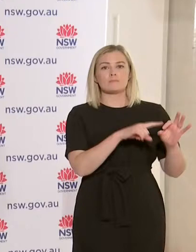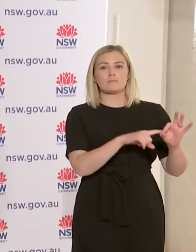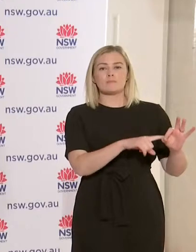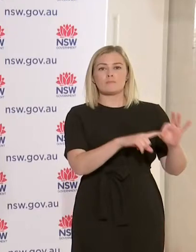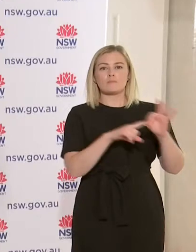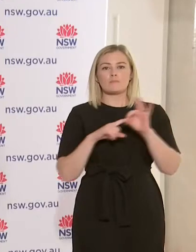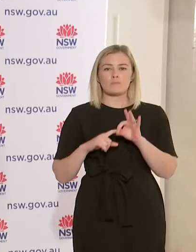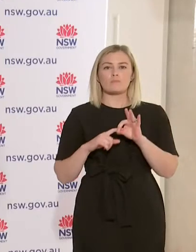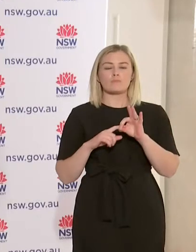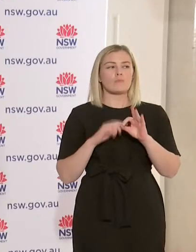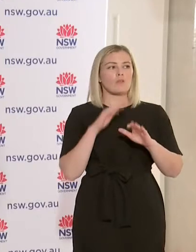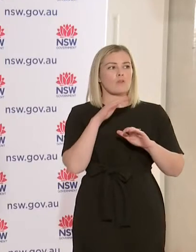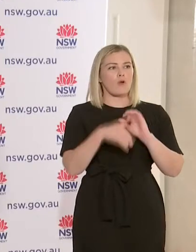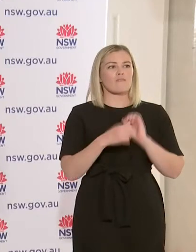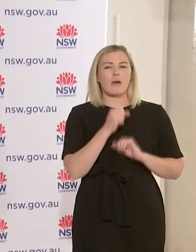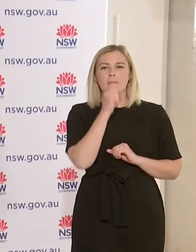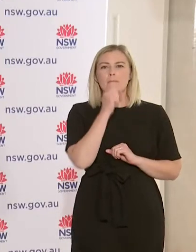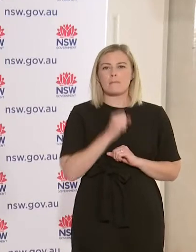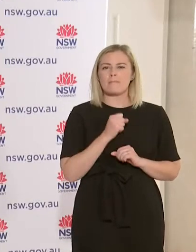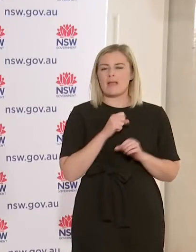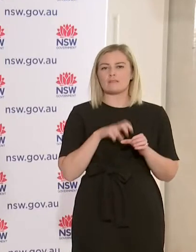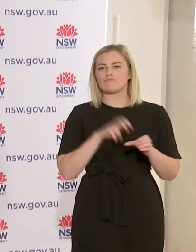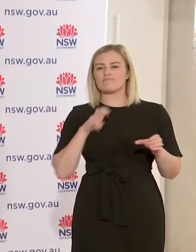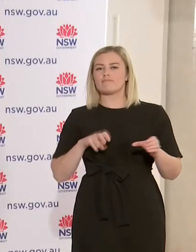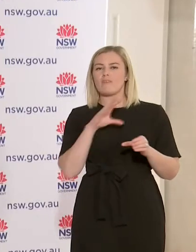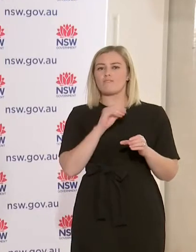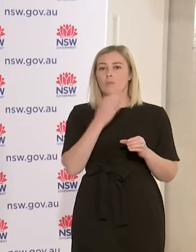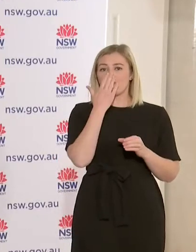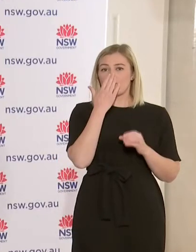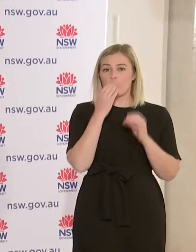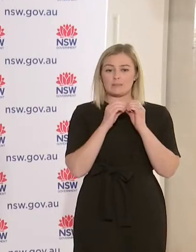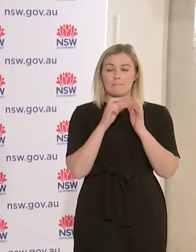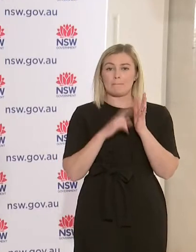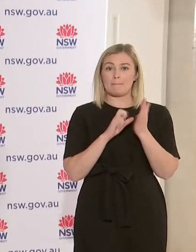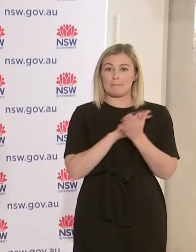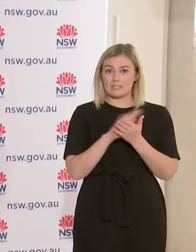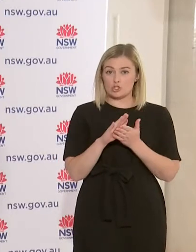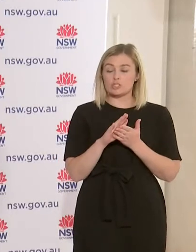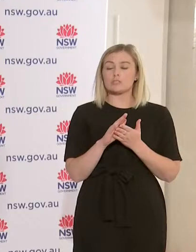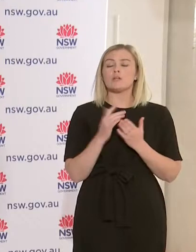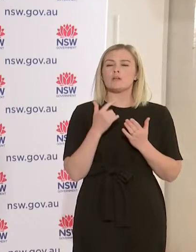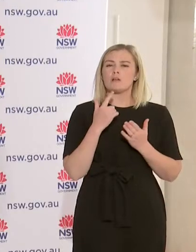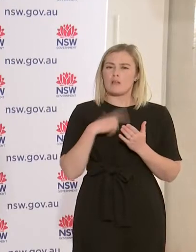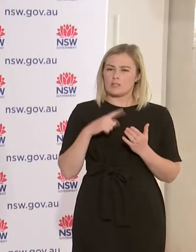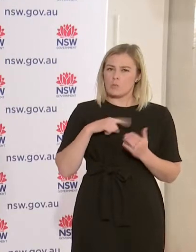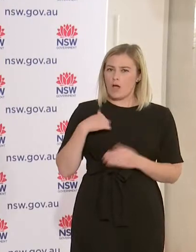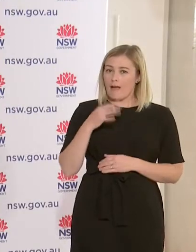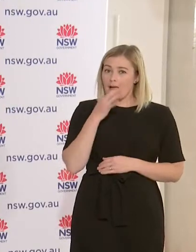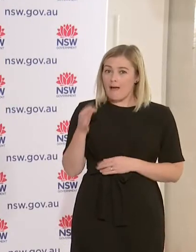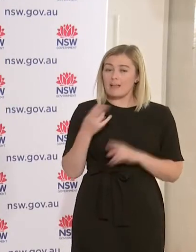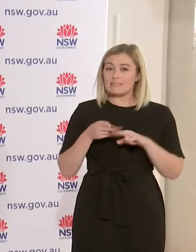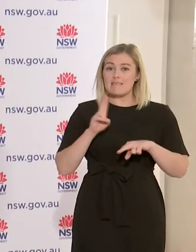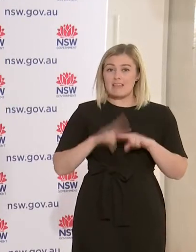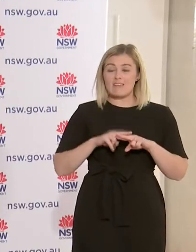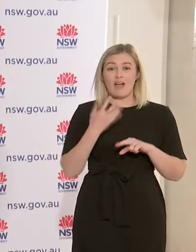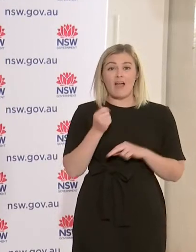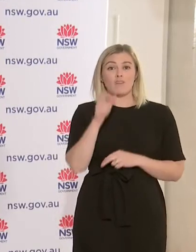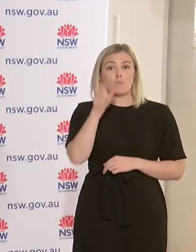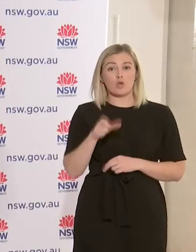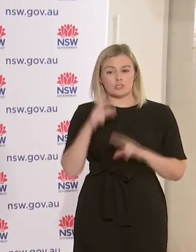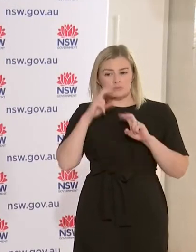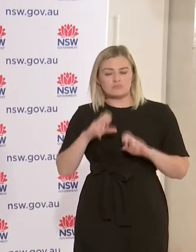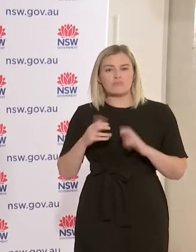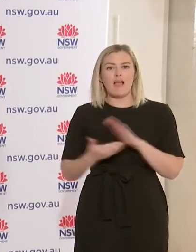investigation into him was announced. If someone is under investigation by the ICAC, can they remain in cabinet or